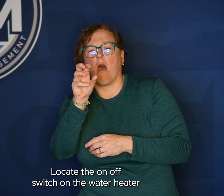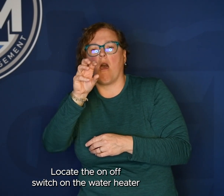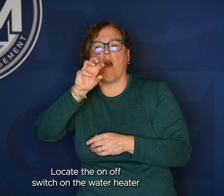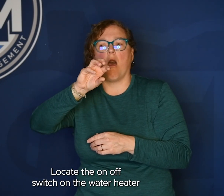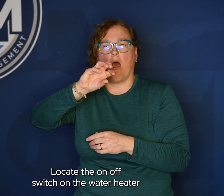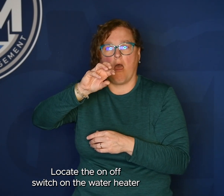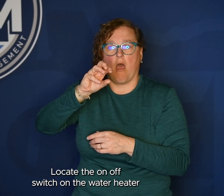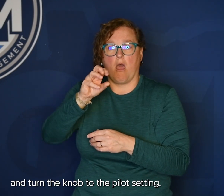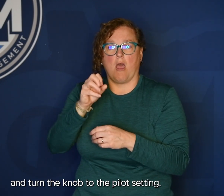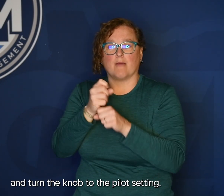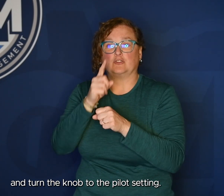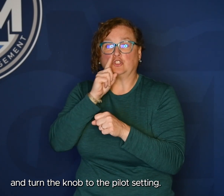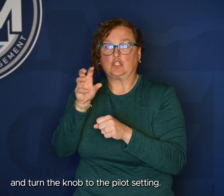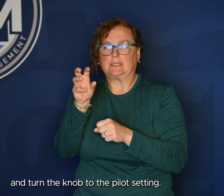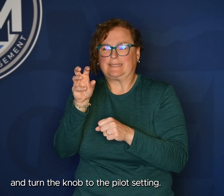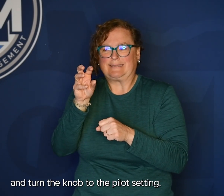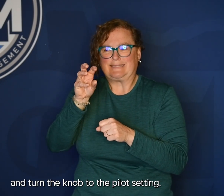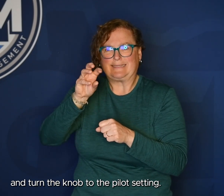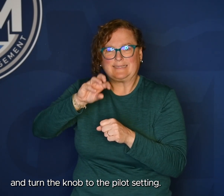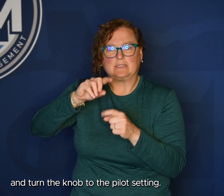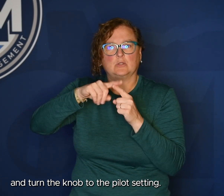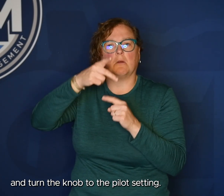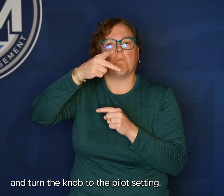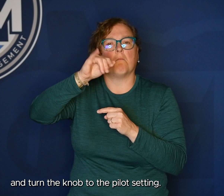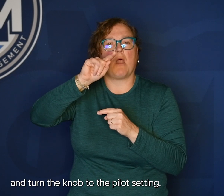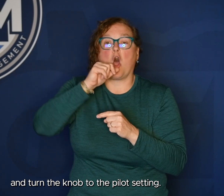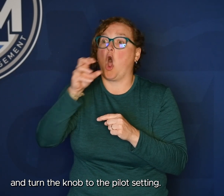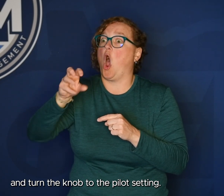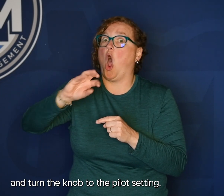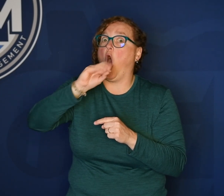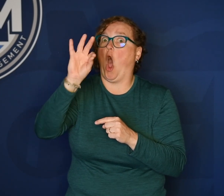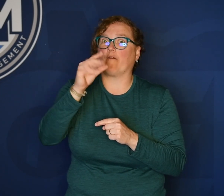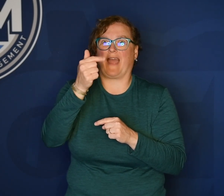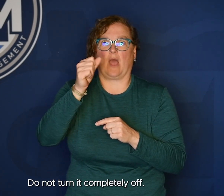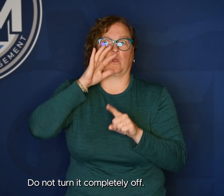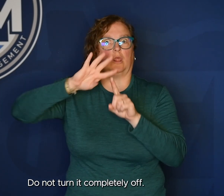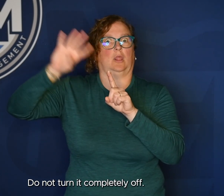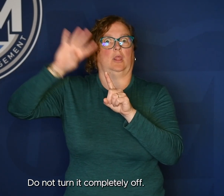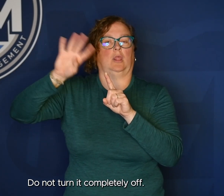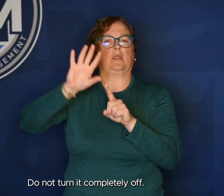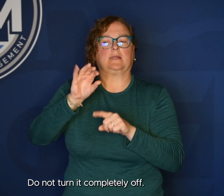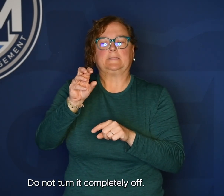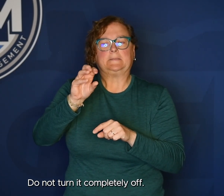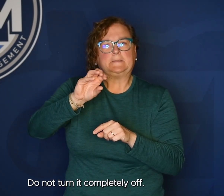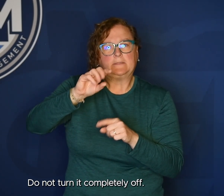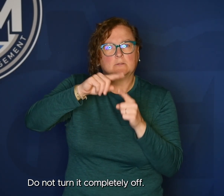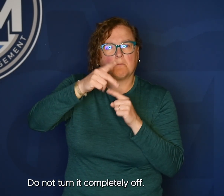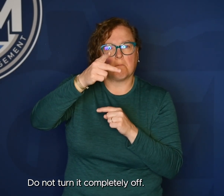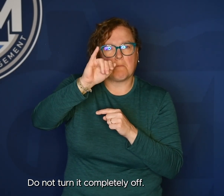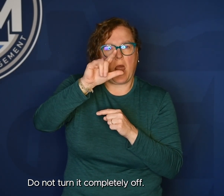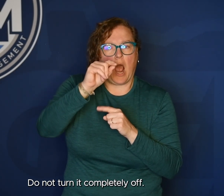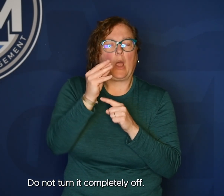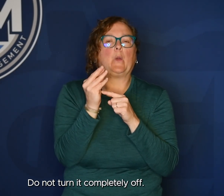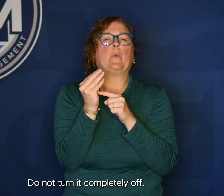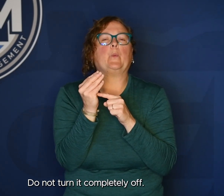the water heater and turn the knob to the pilot setting. Do not turn it completely off.